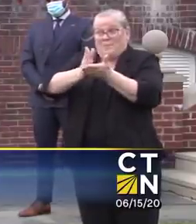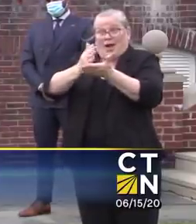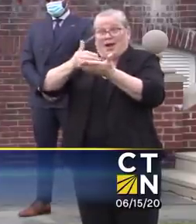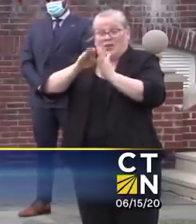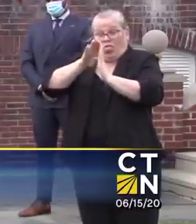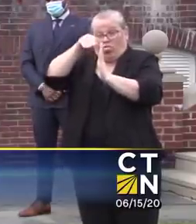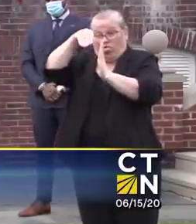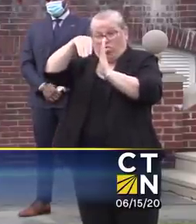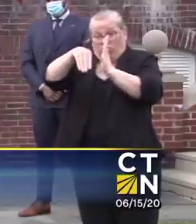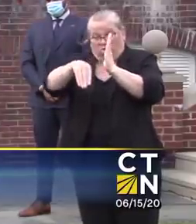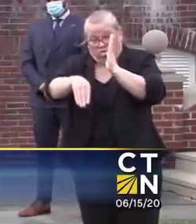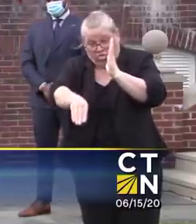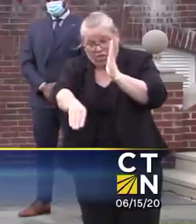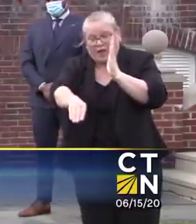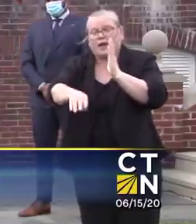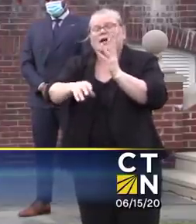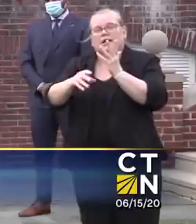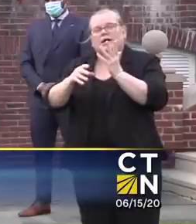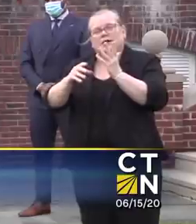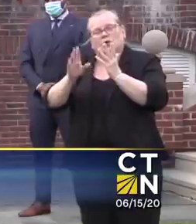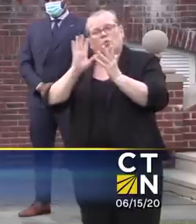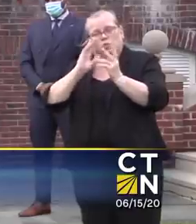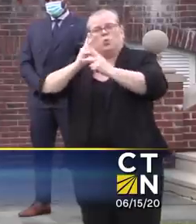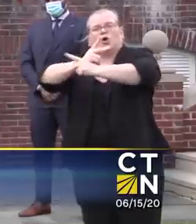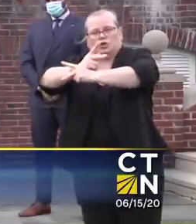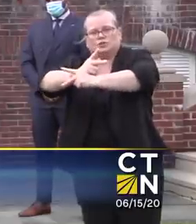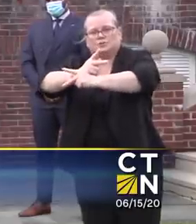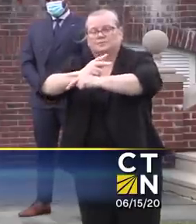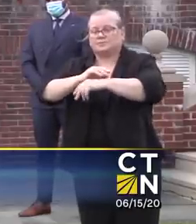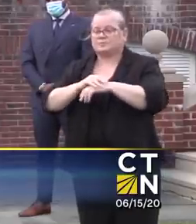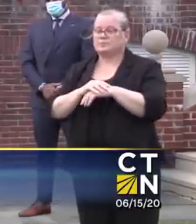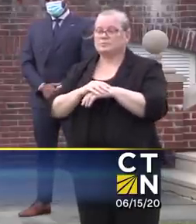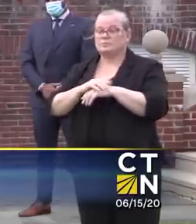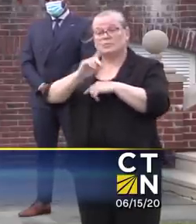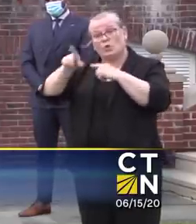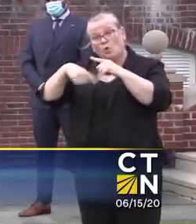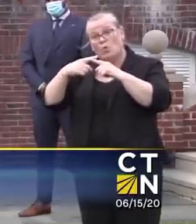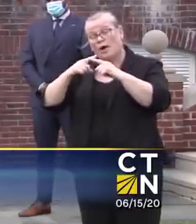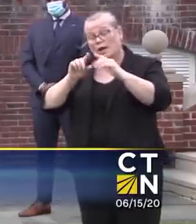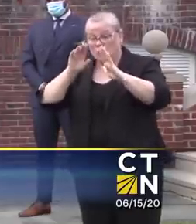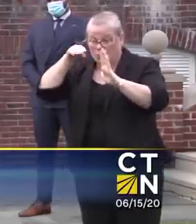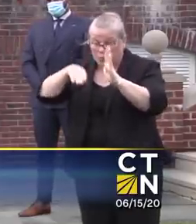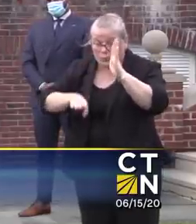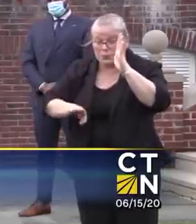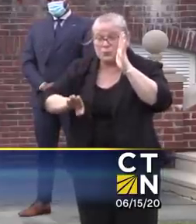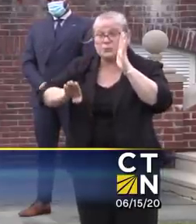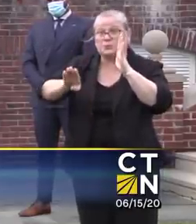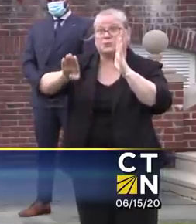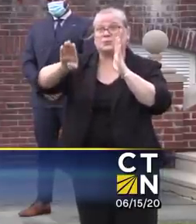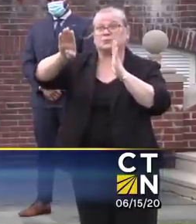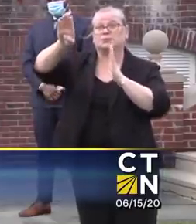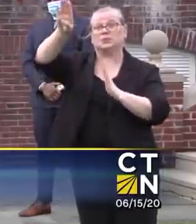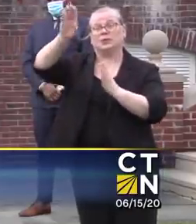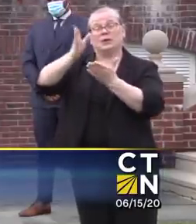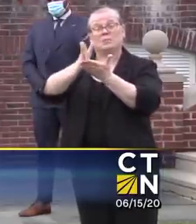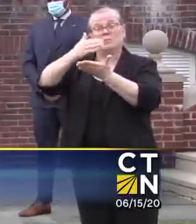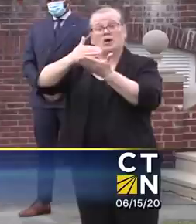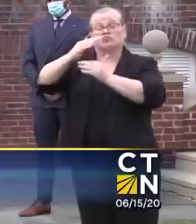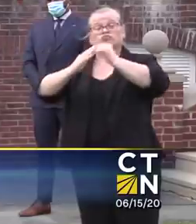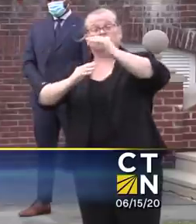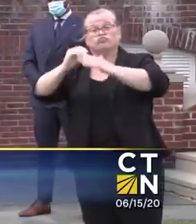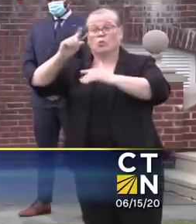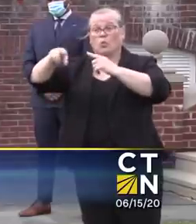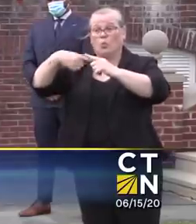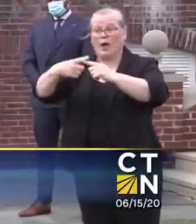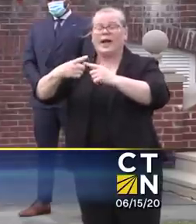all have budget issues as well. When do we get back to 100% and then 110%? I think David's probably right. It's going to take a little